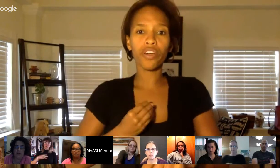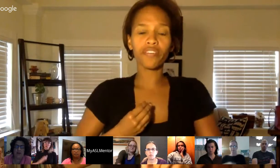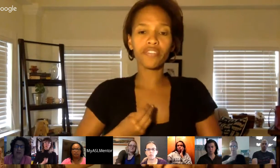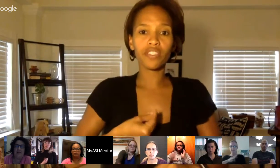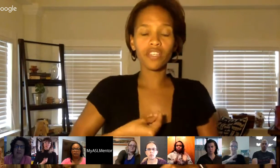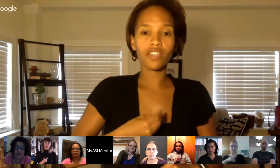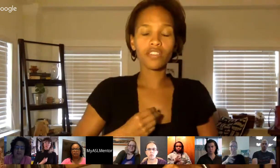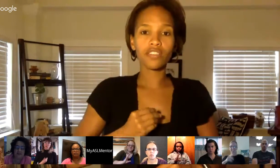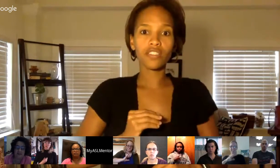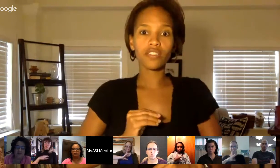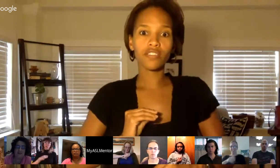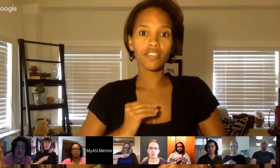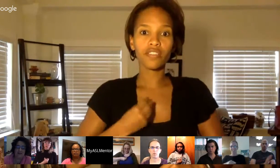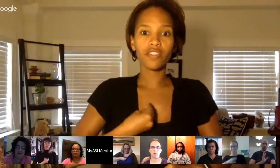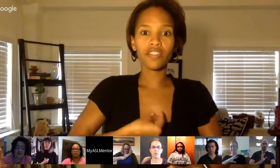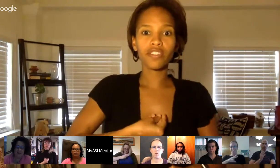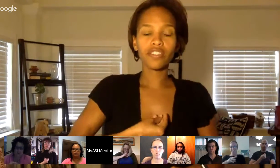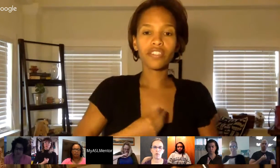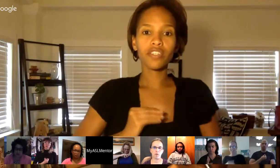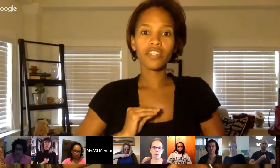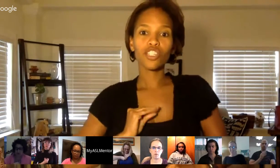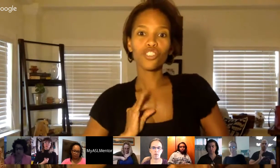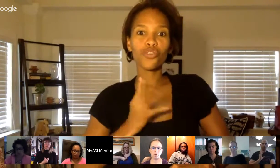Oh boy.